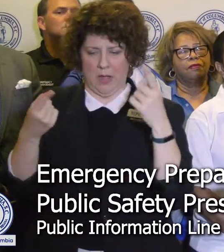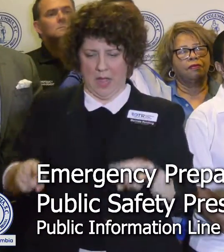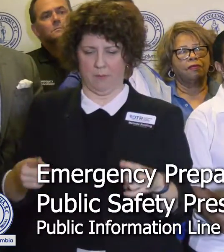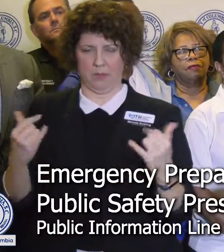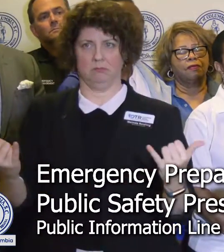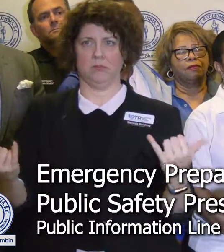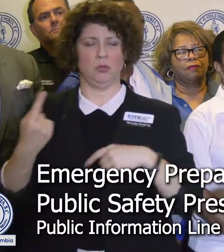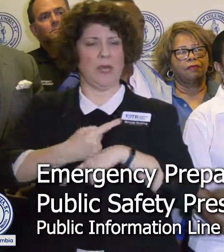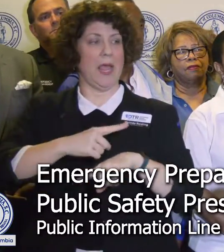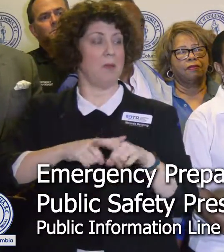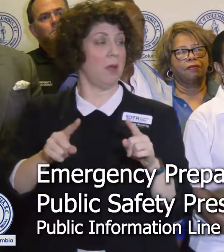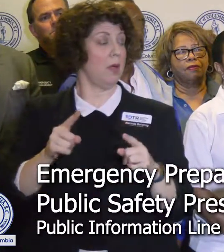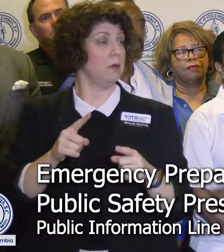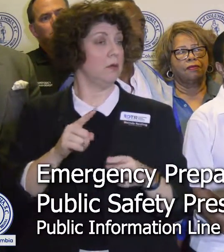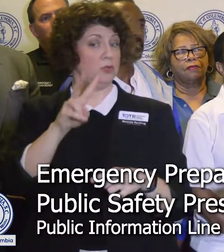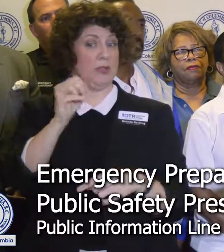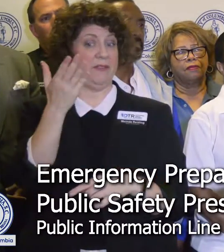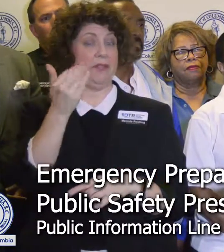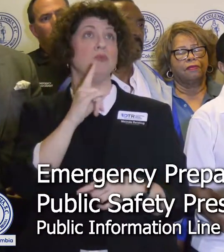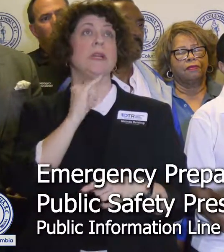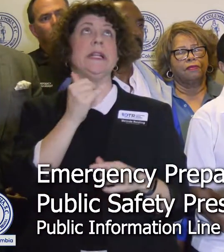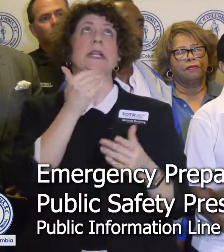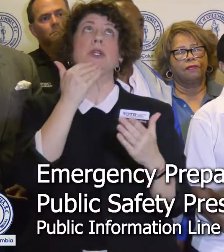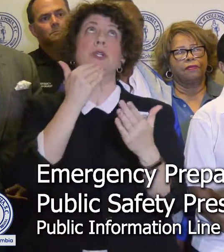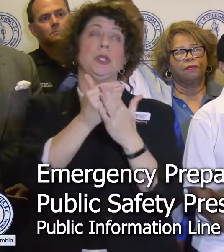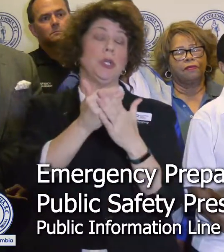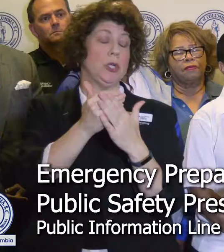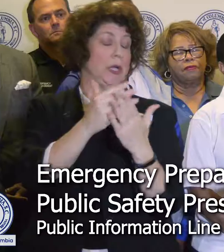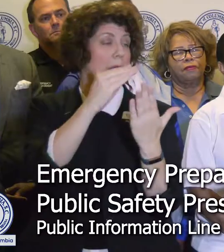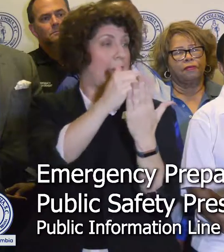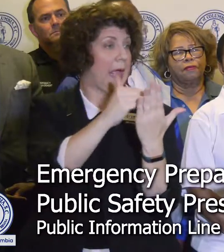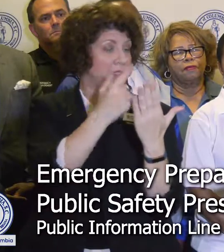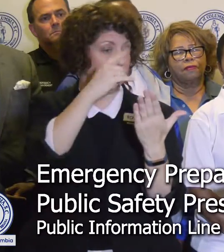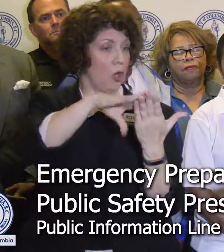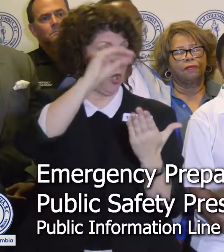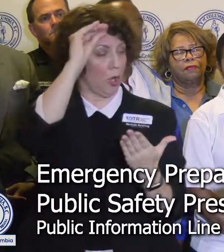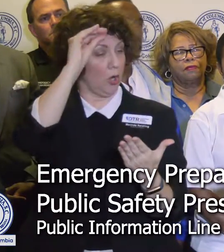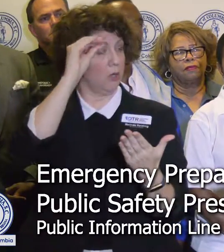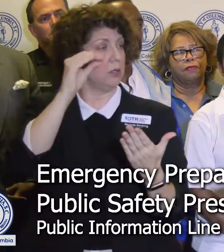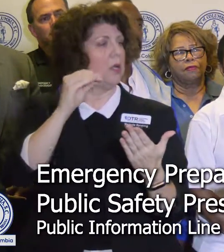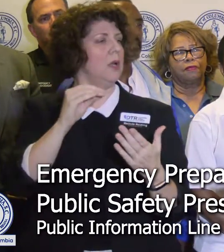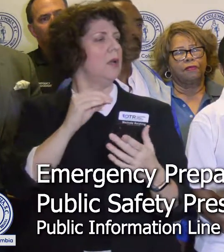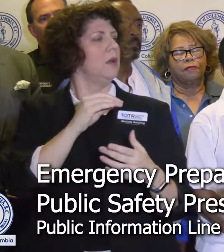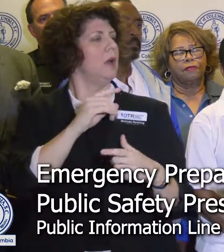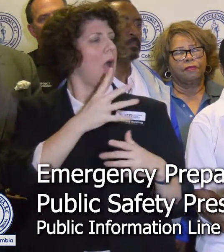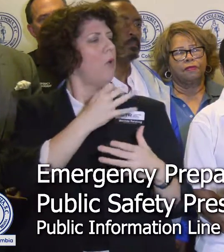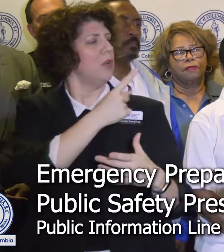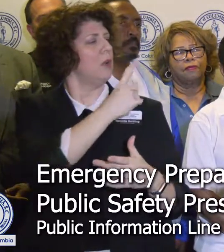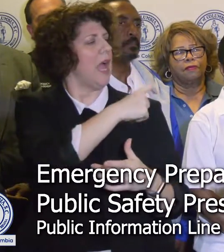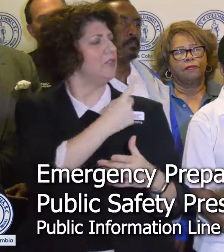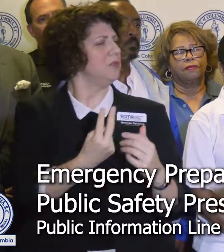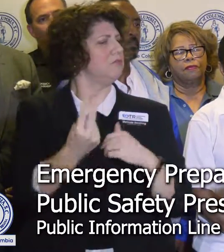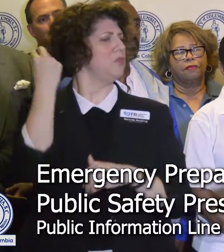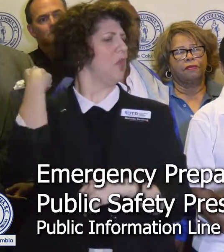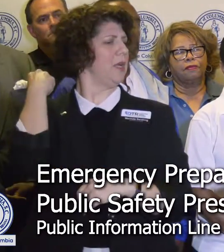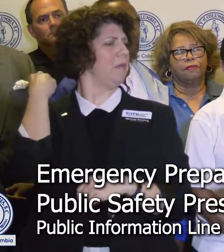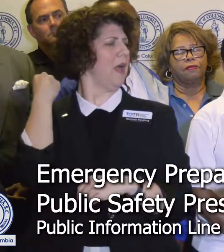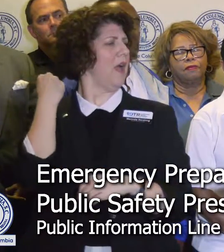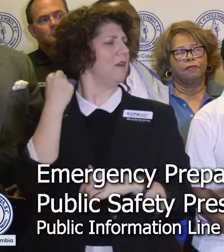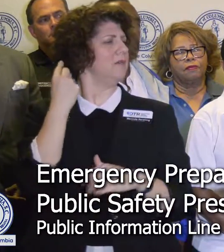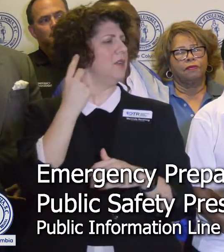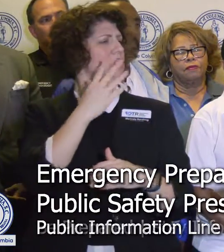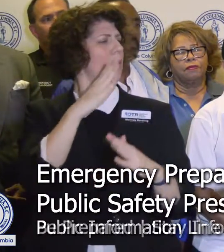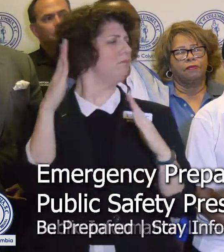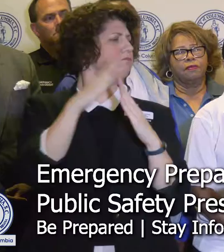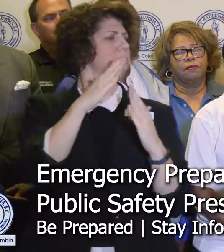but that was a great teaching moment. I would say, what was the greatest lesson you learned from the floods of 2015, and how was that